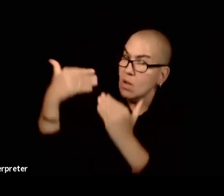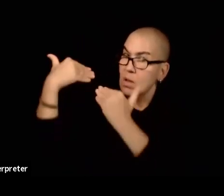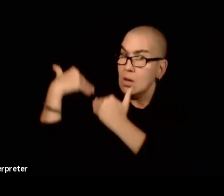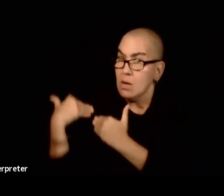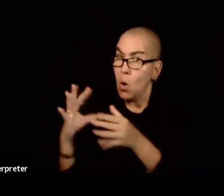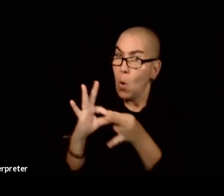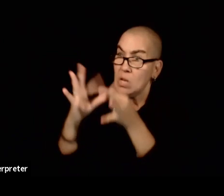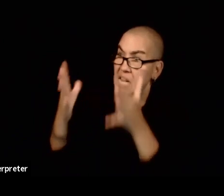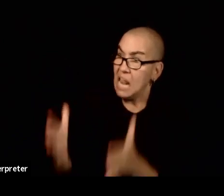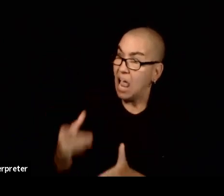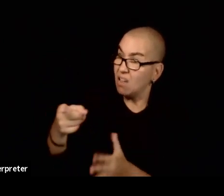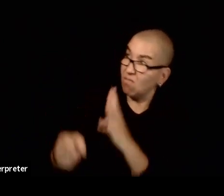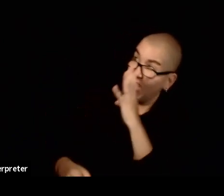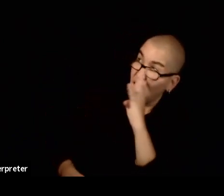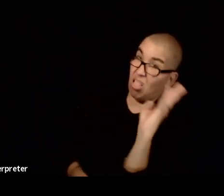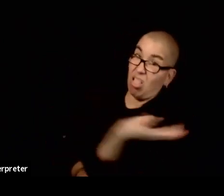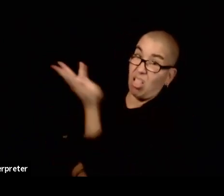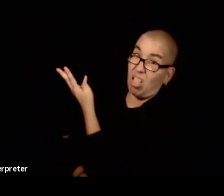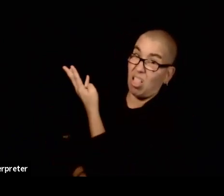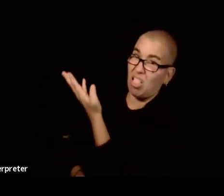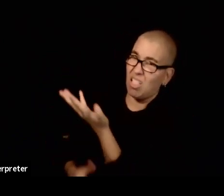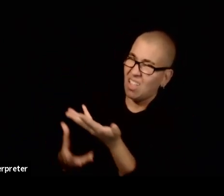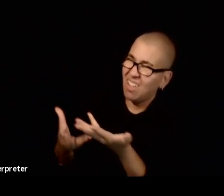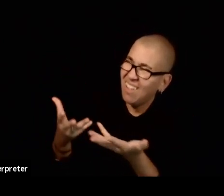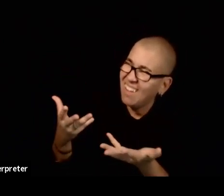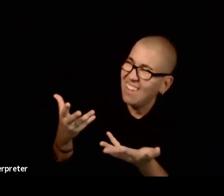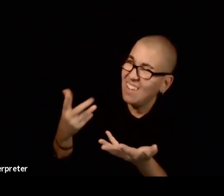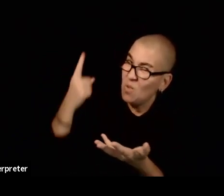if so, why was that not done?